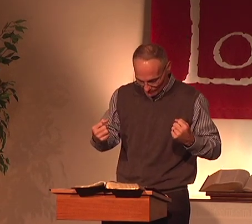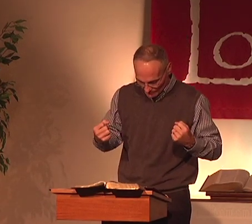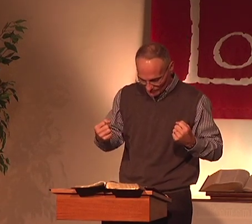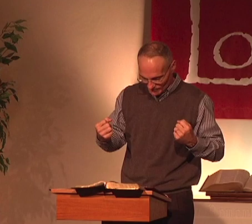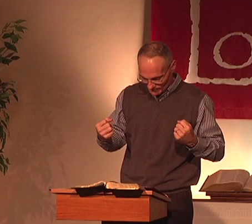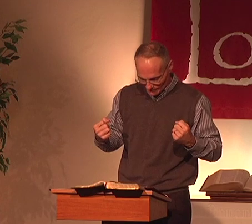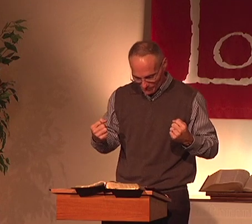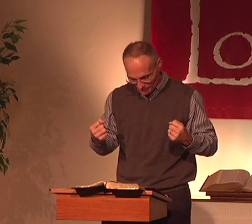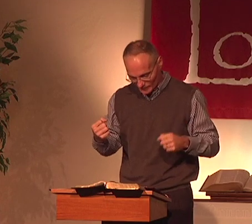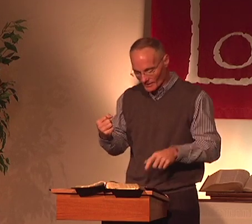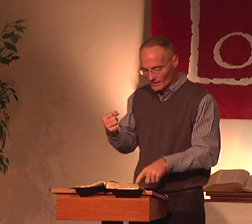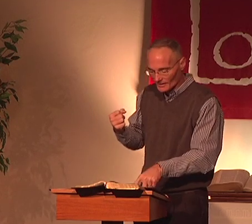Courageous